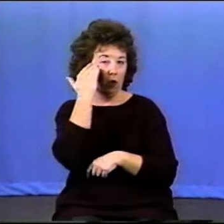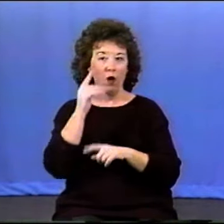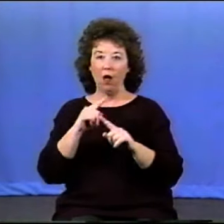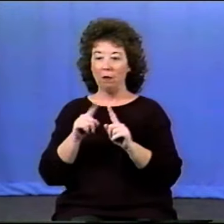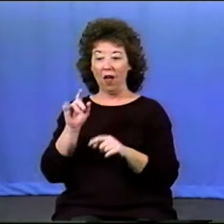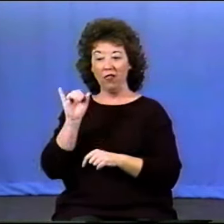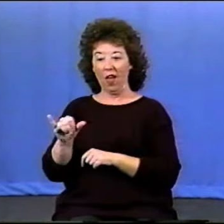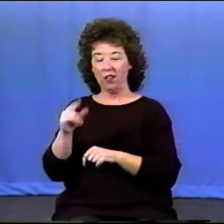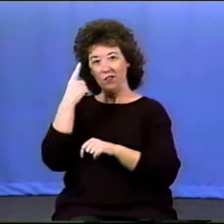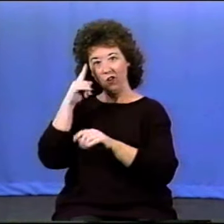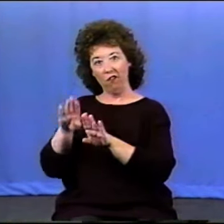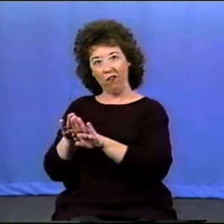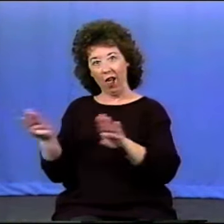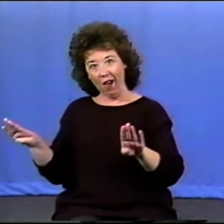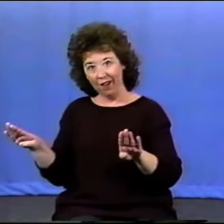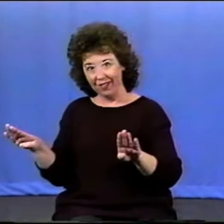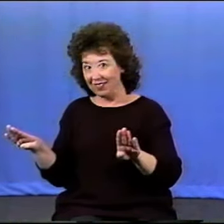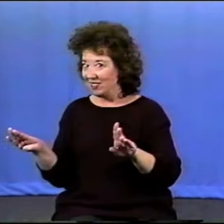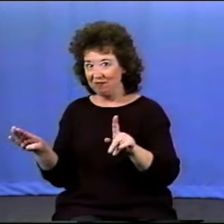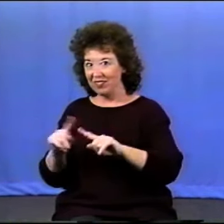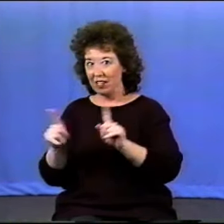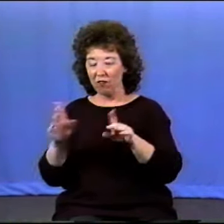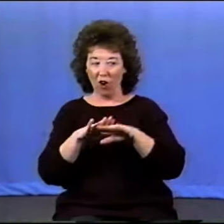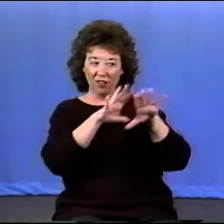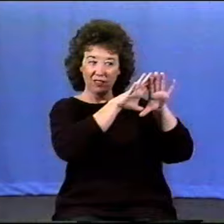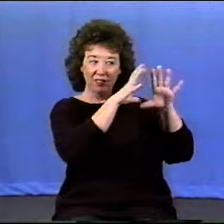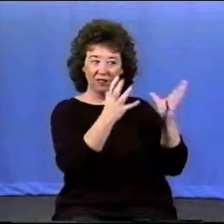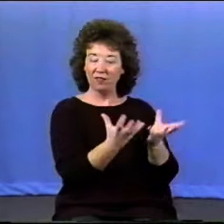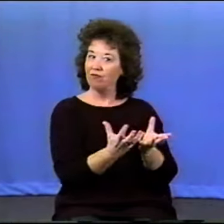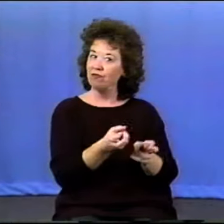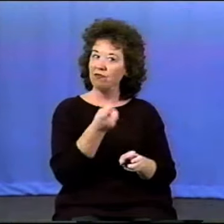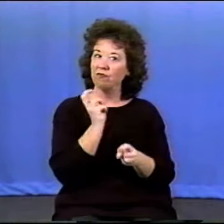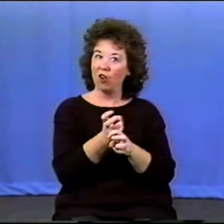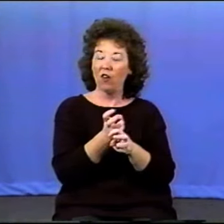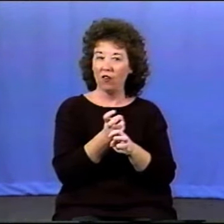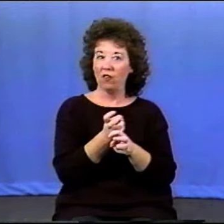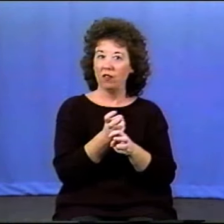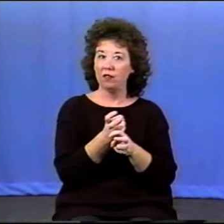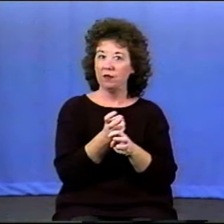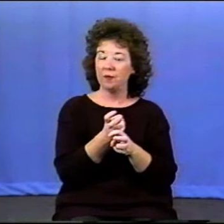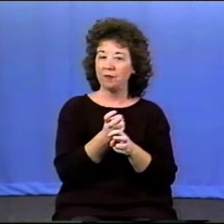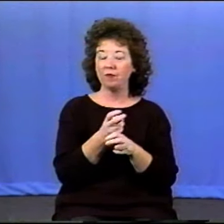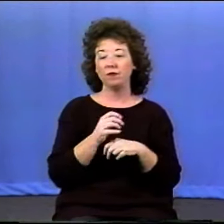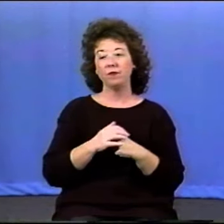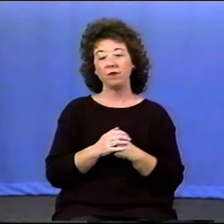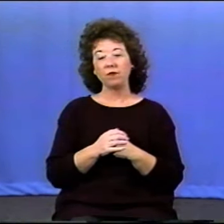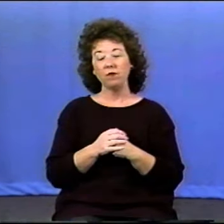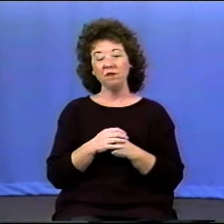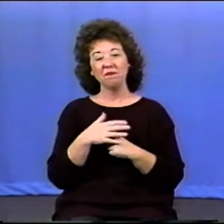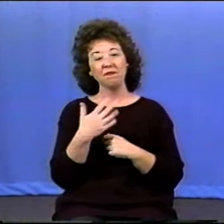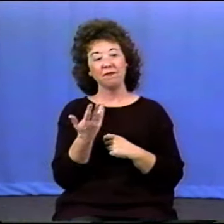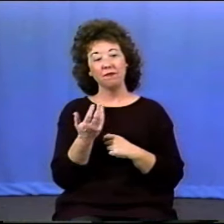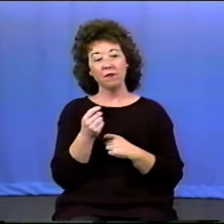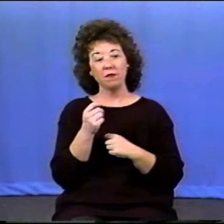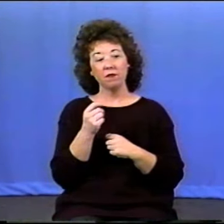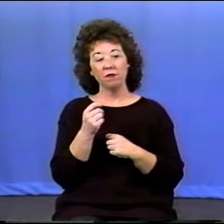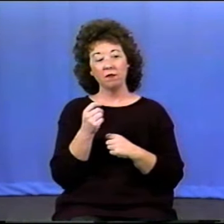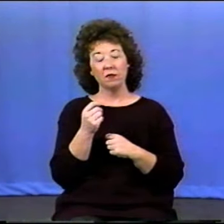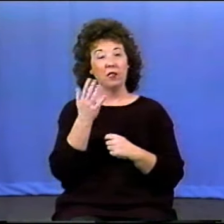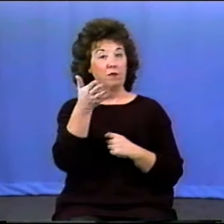flat surface. On a sphere, it gets a little tougher. If, for example, I were to